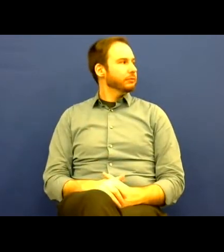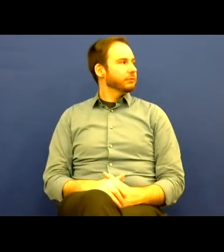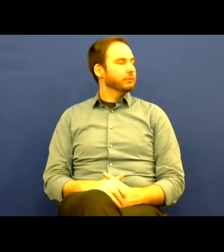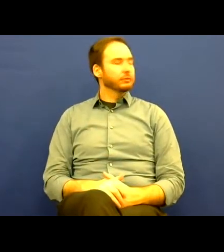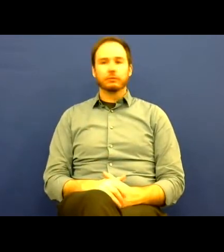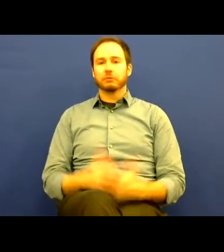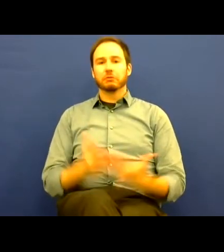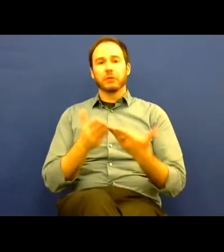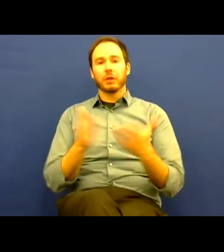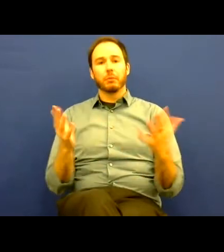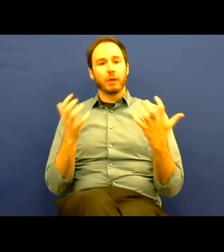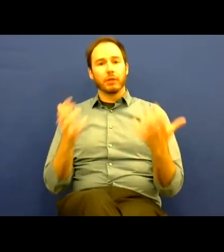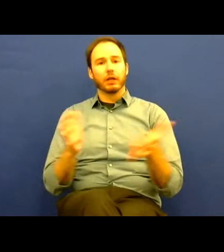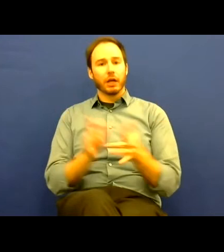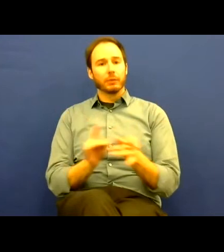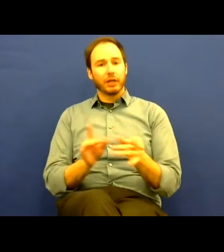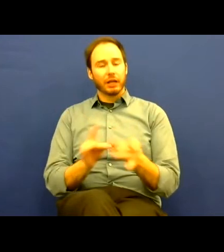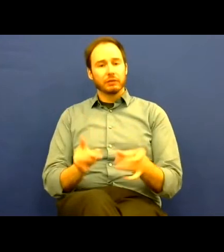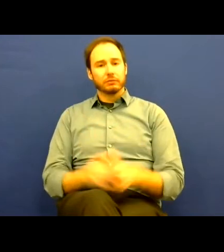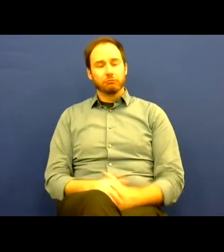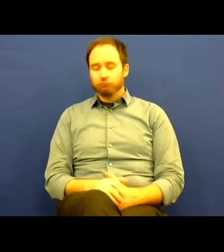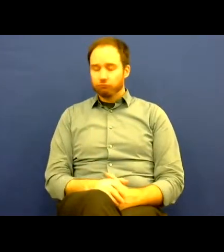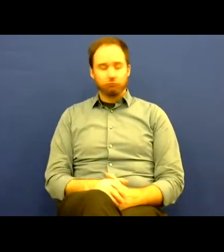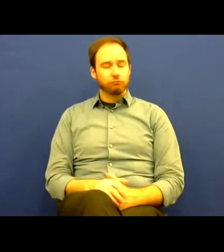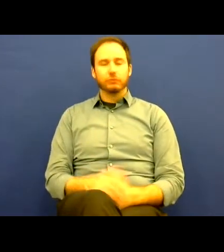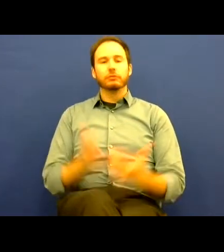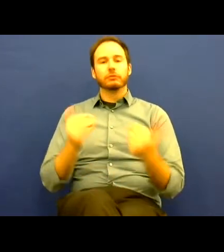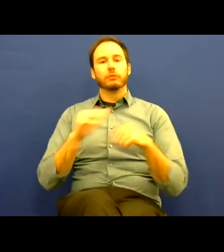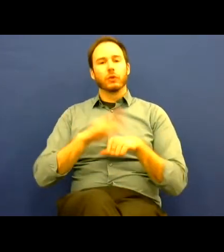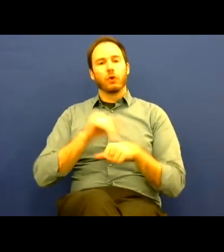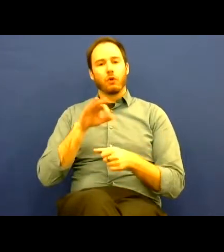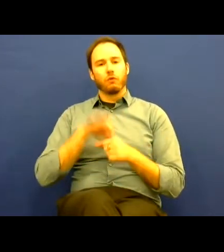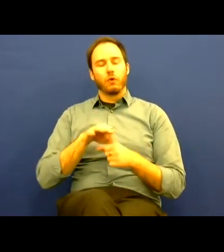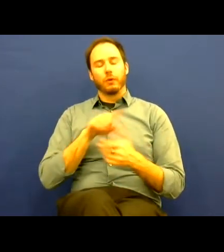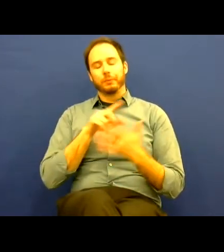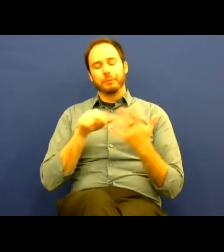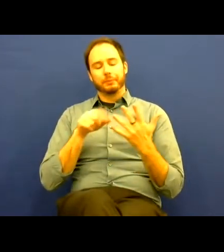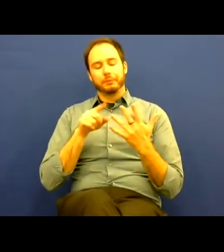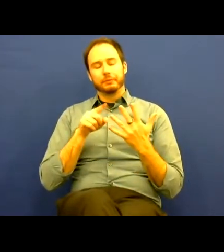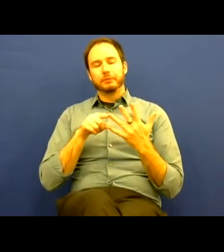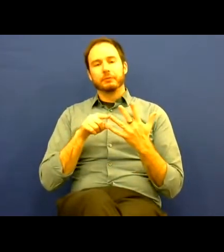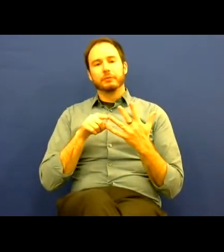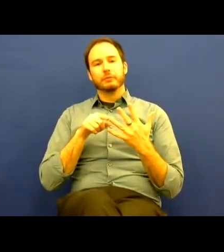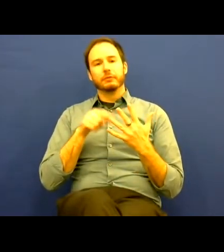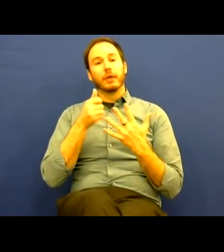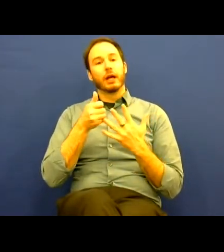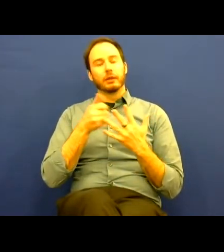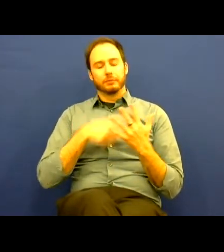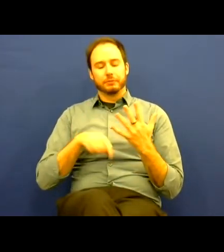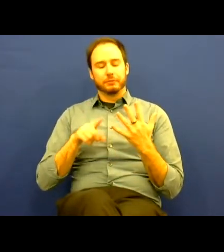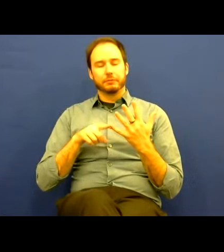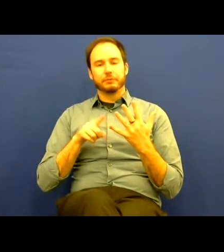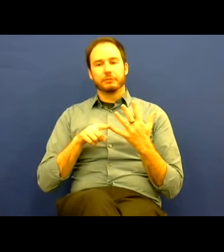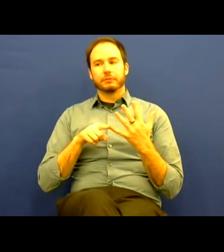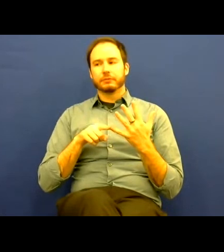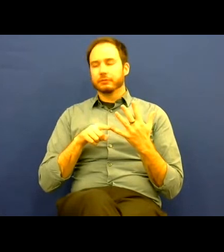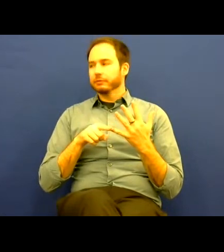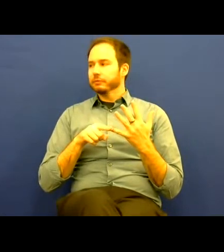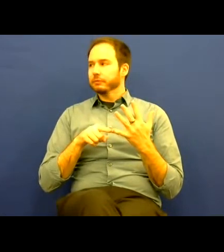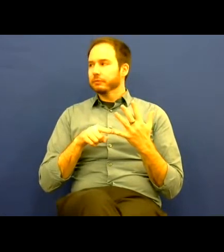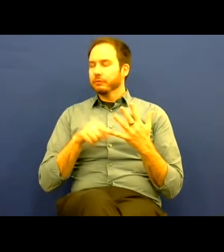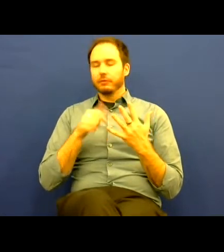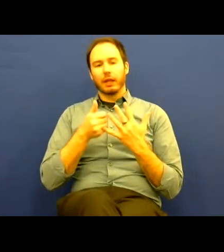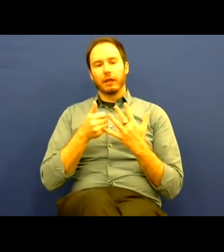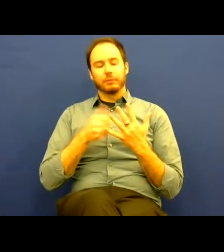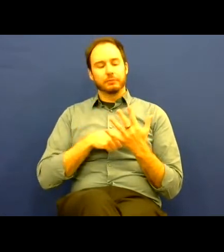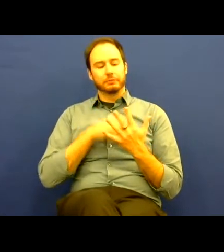Anything from the public? And hearing none, please call the roll. Councilmember Safranic, Aye. Councilmember